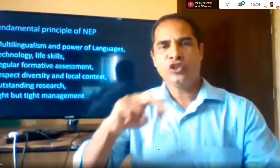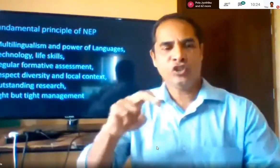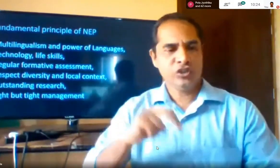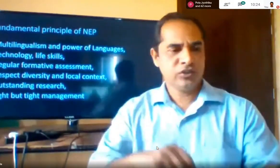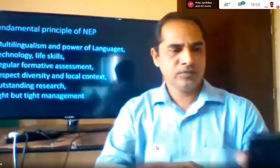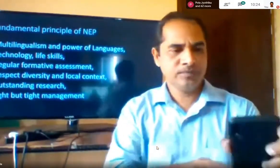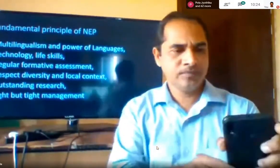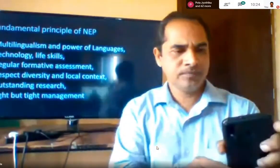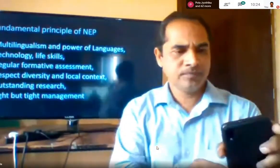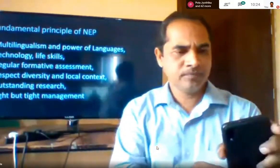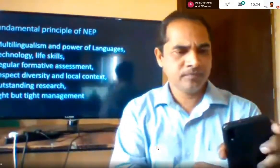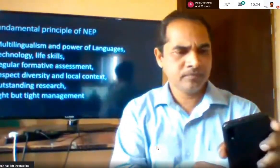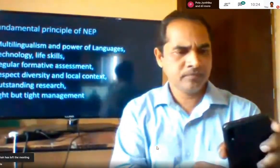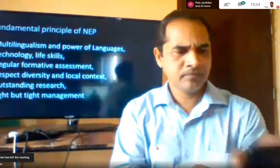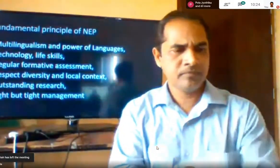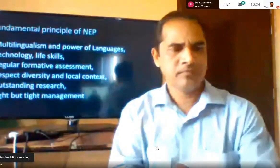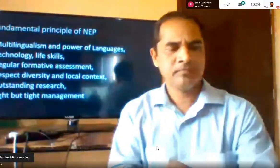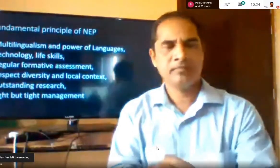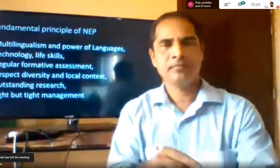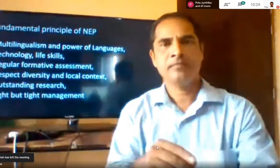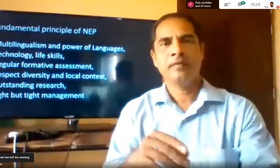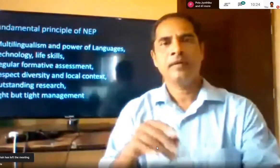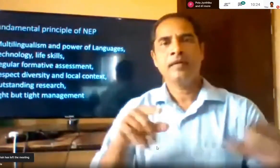So next is research.